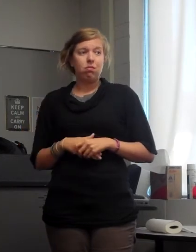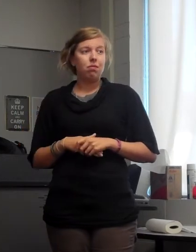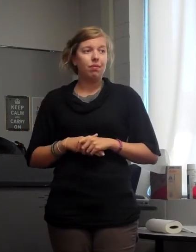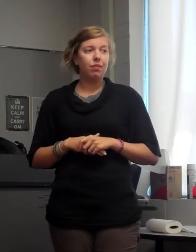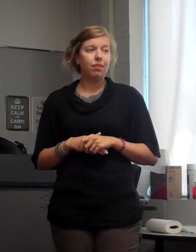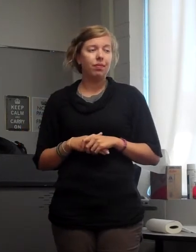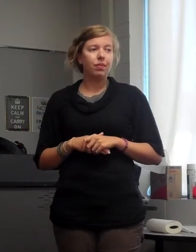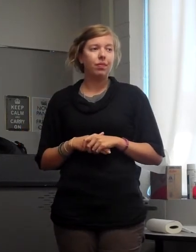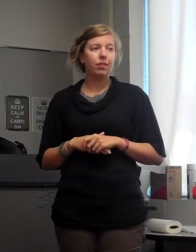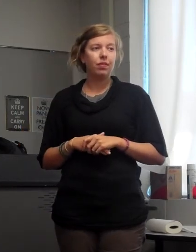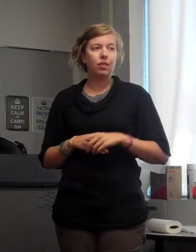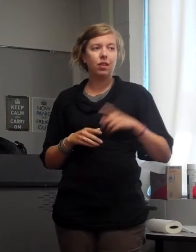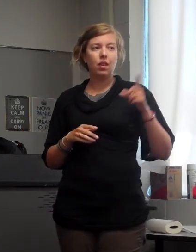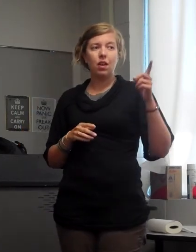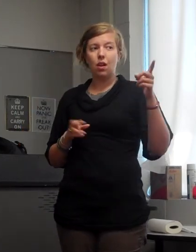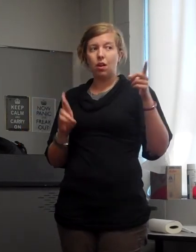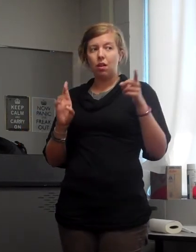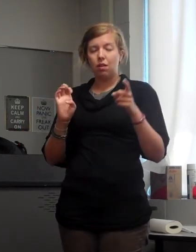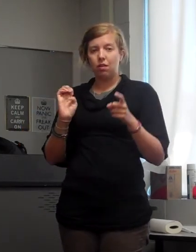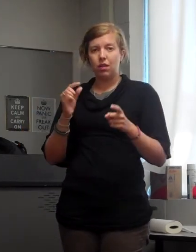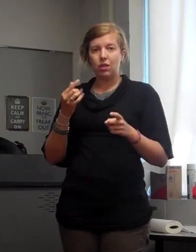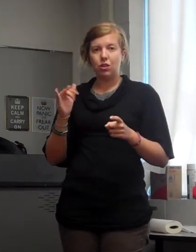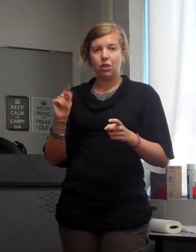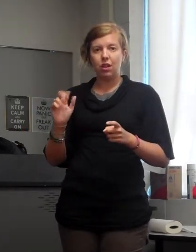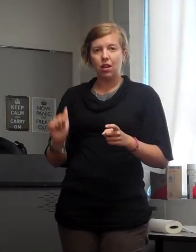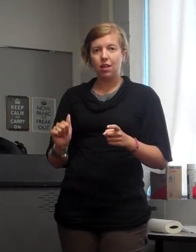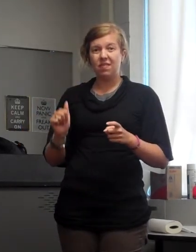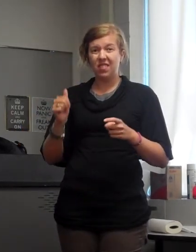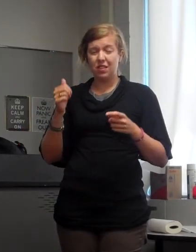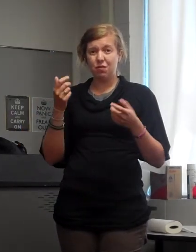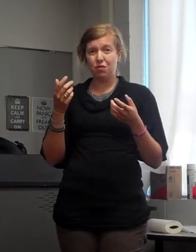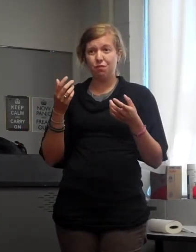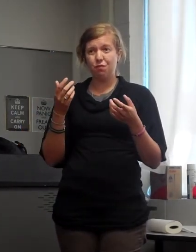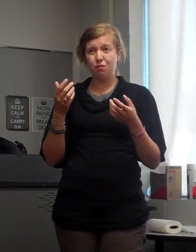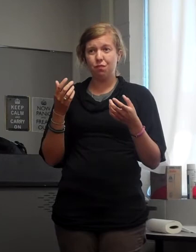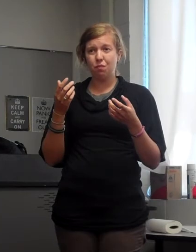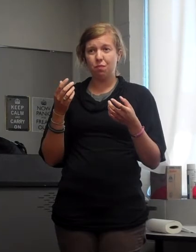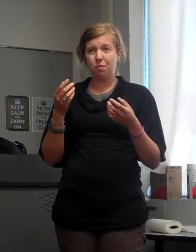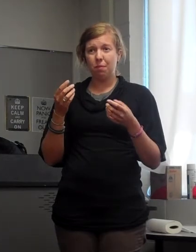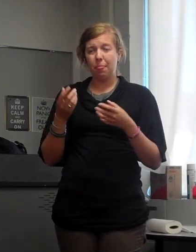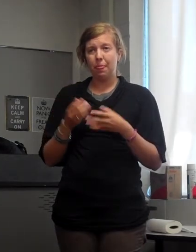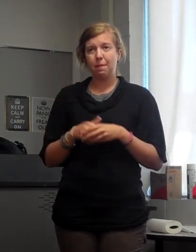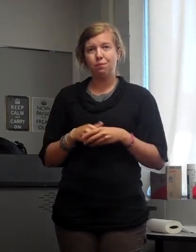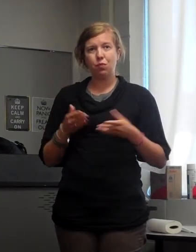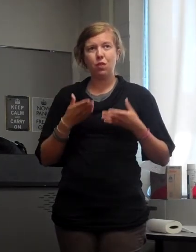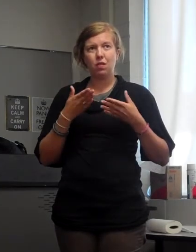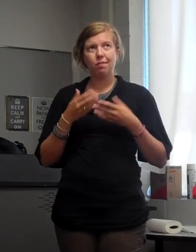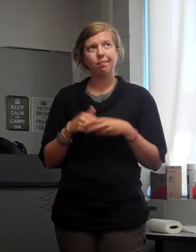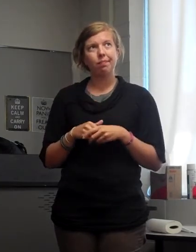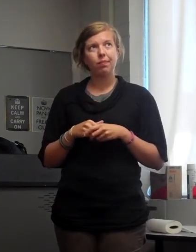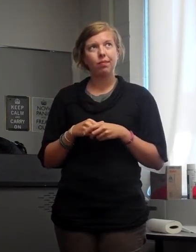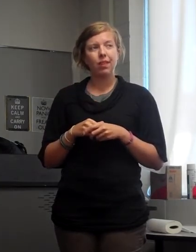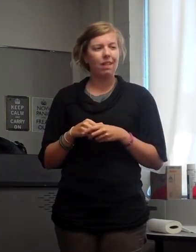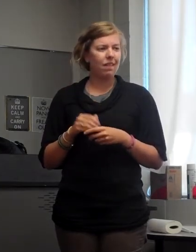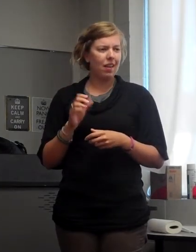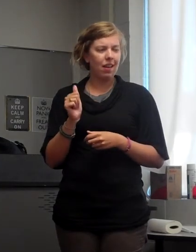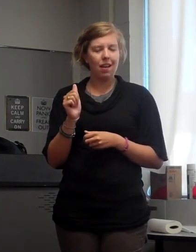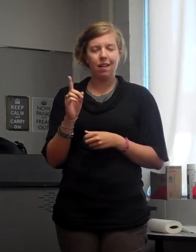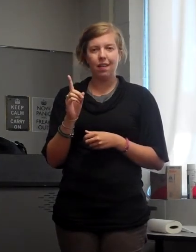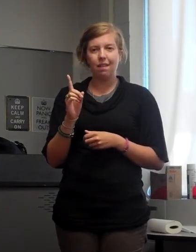do this on their own without taking the class? My brother and his wife are doing it on their own, but they struggle. So